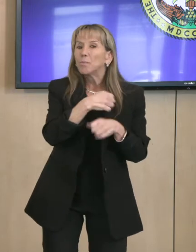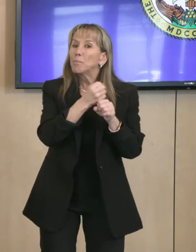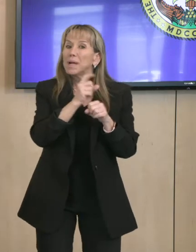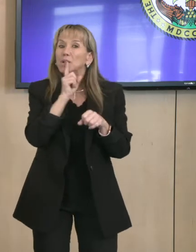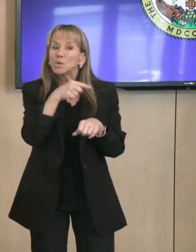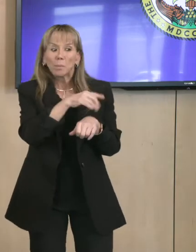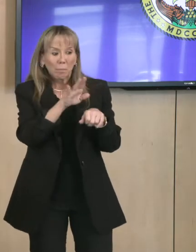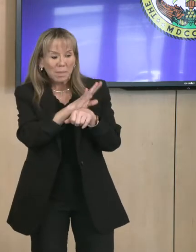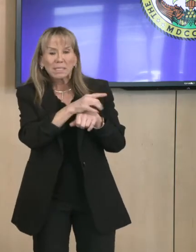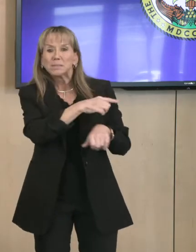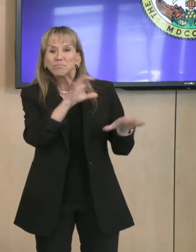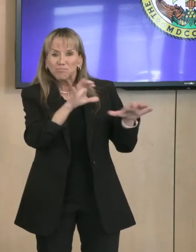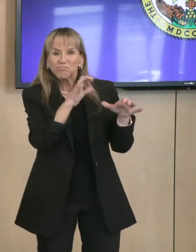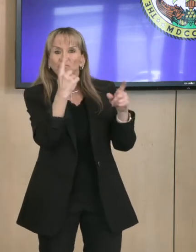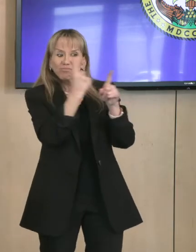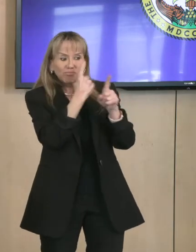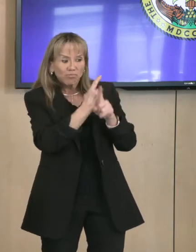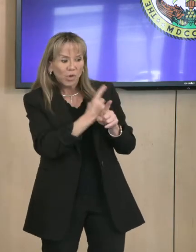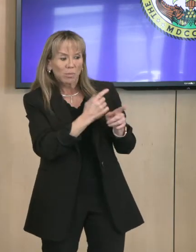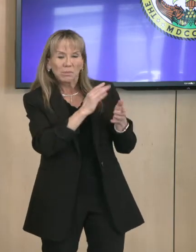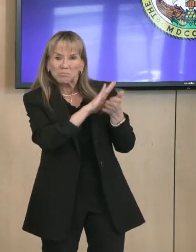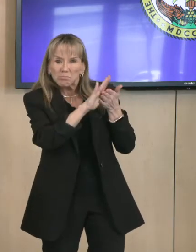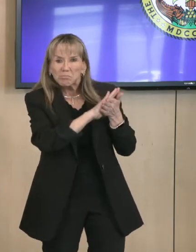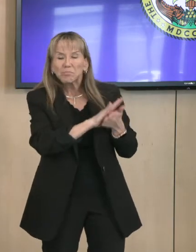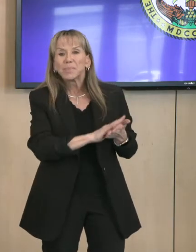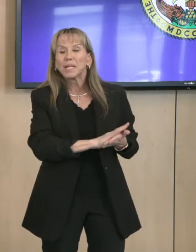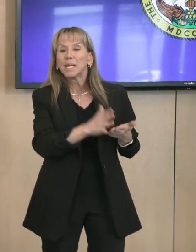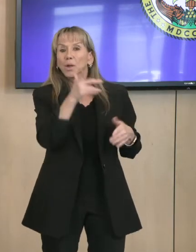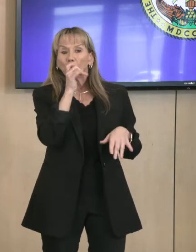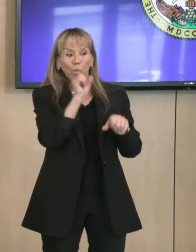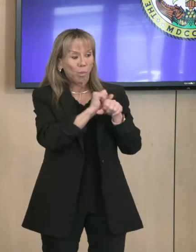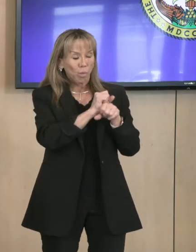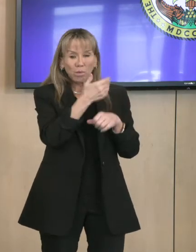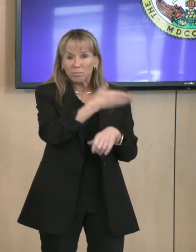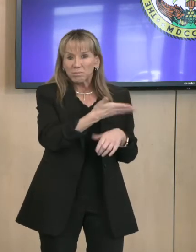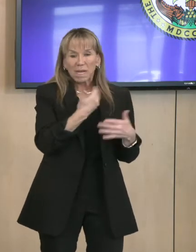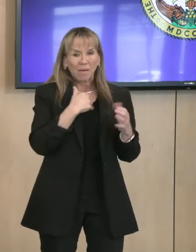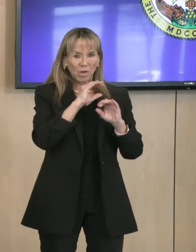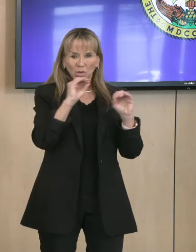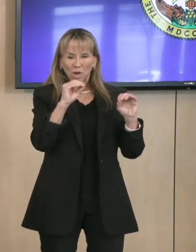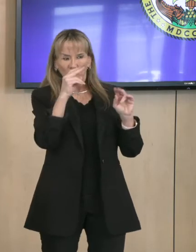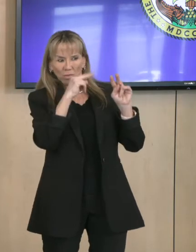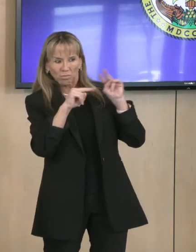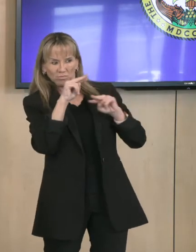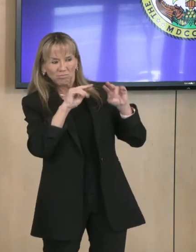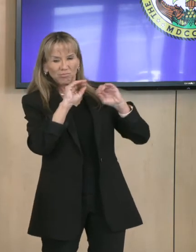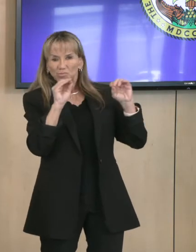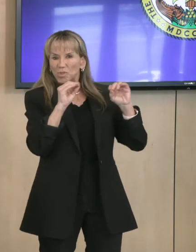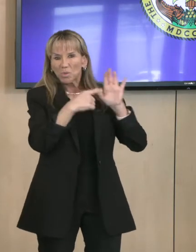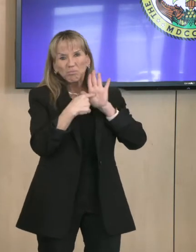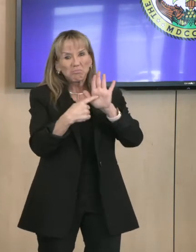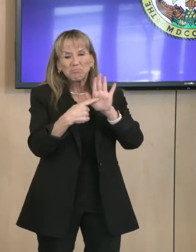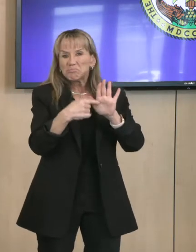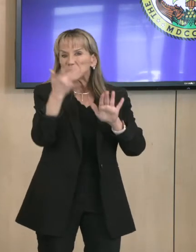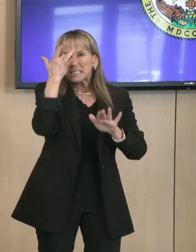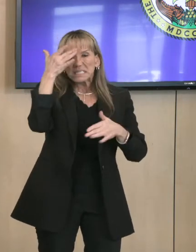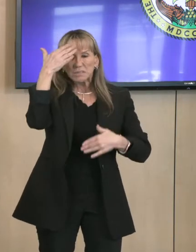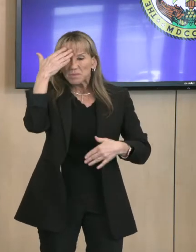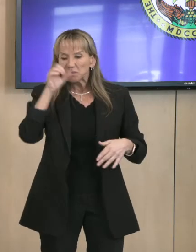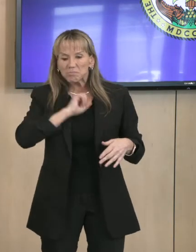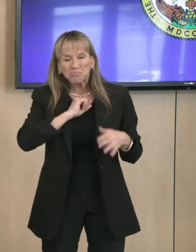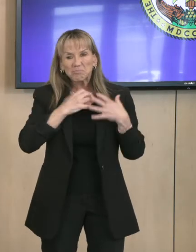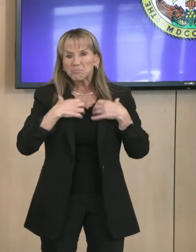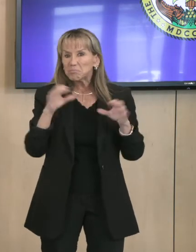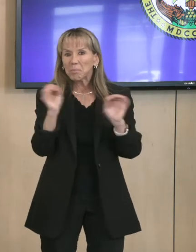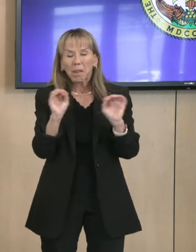done appropriate cleaning, that anyone who is working at that business has no signs and symptoms of illness. And